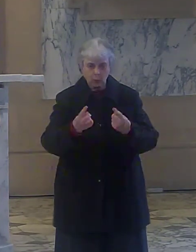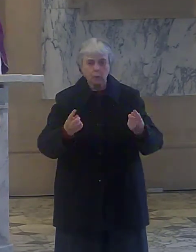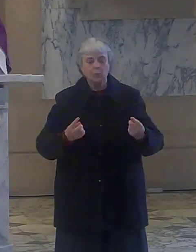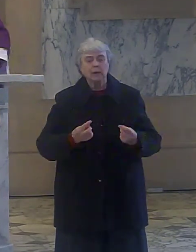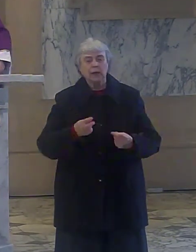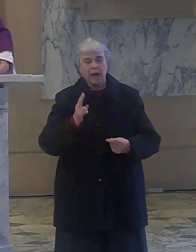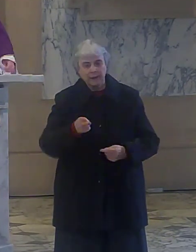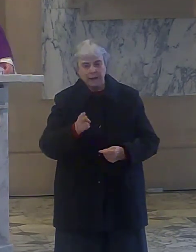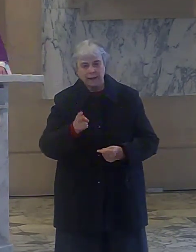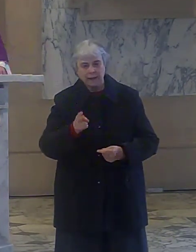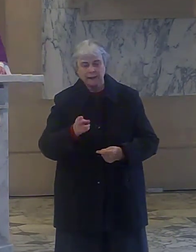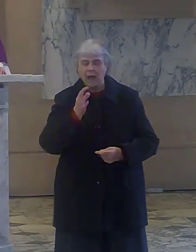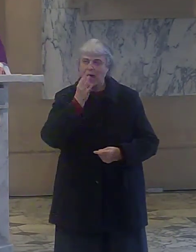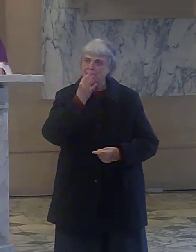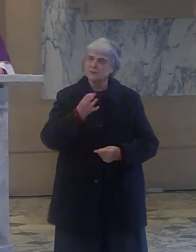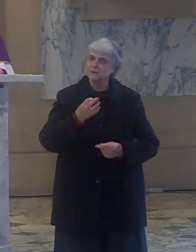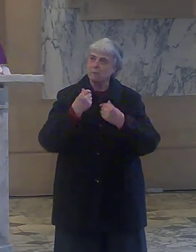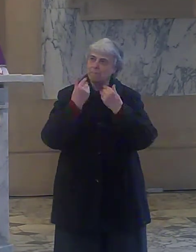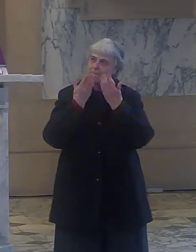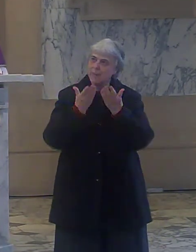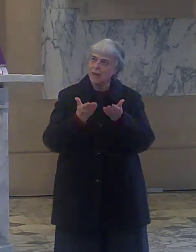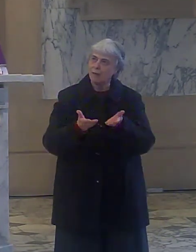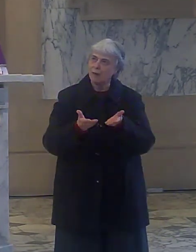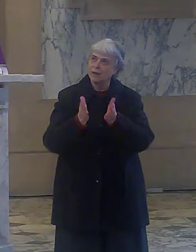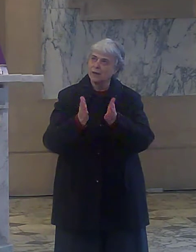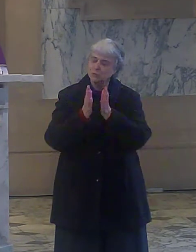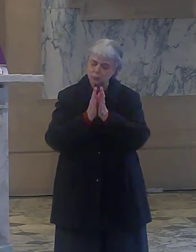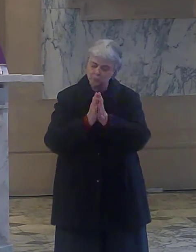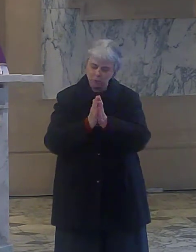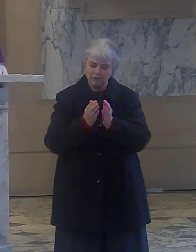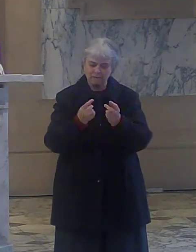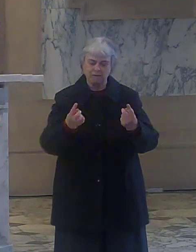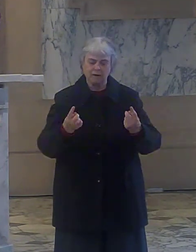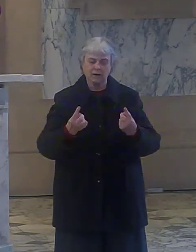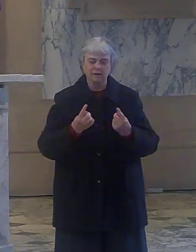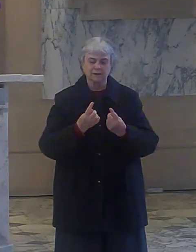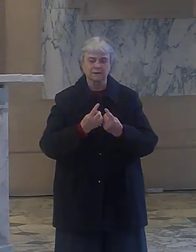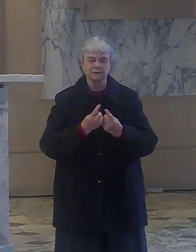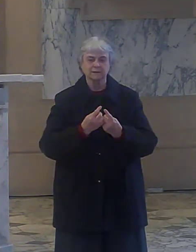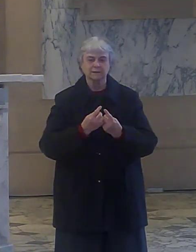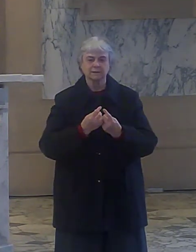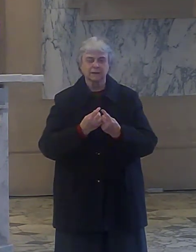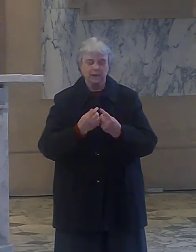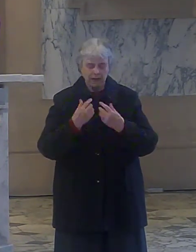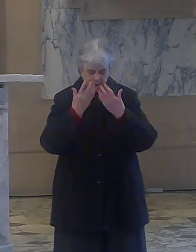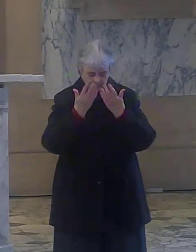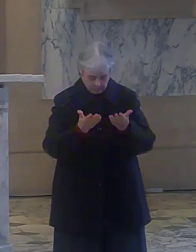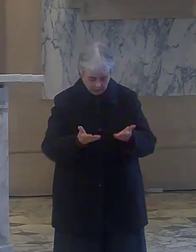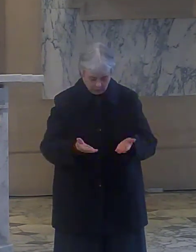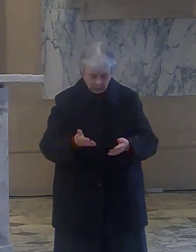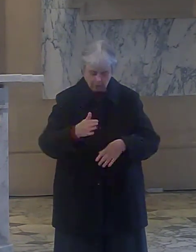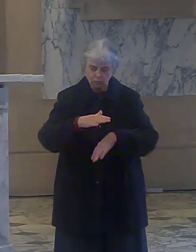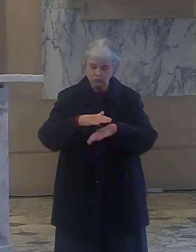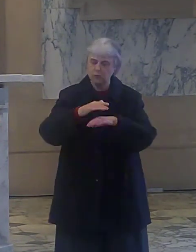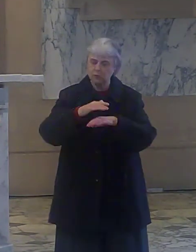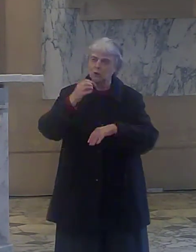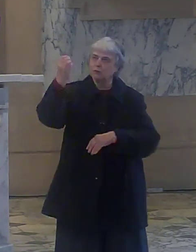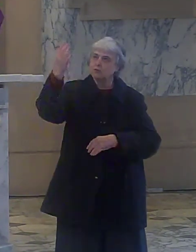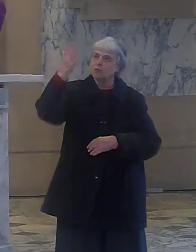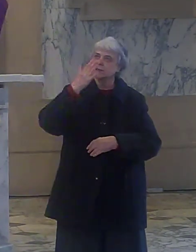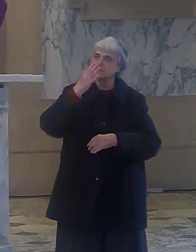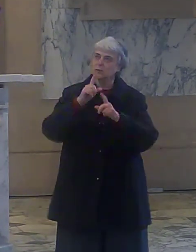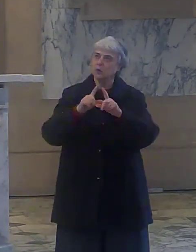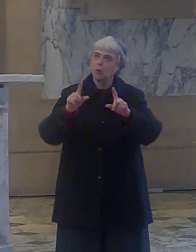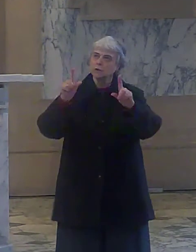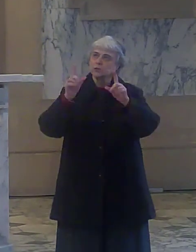ask our blessed lady to pray for us hail mary full of grace